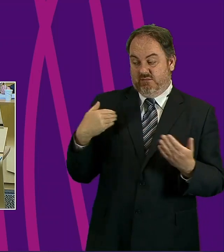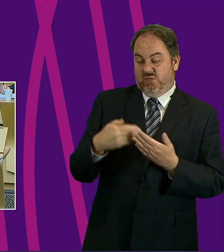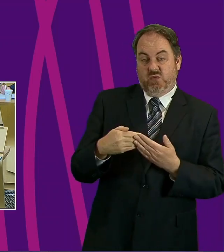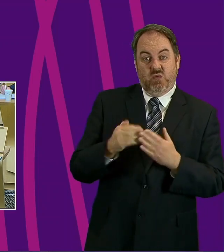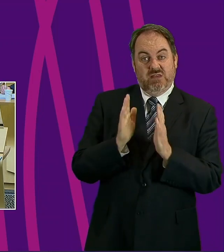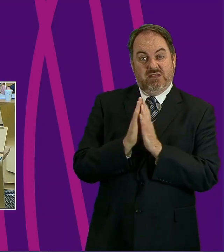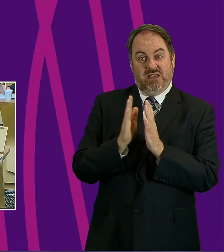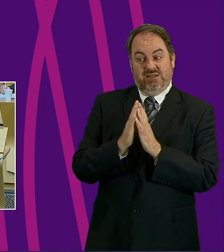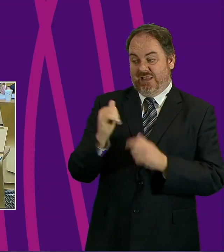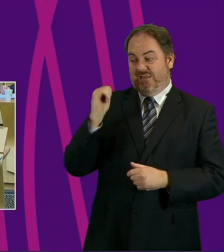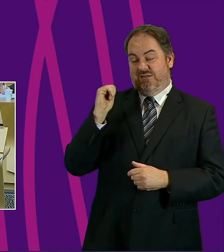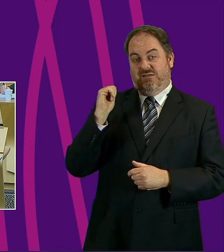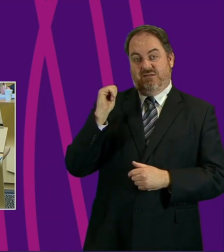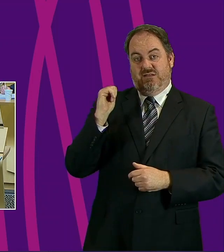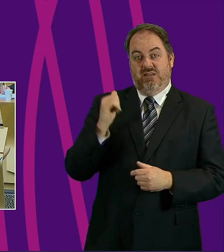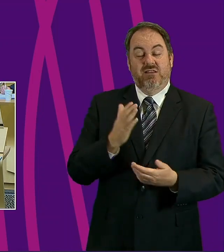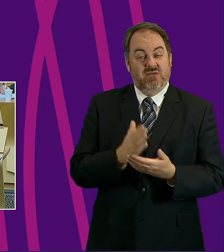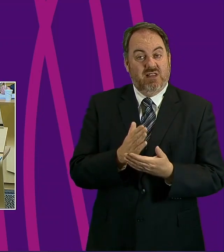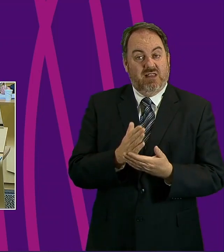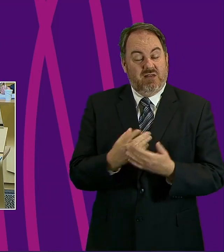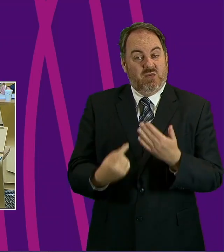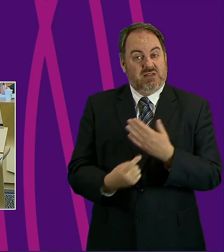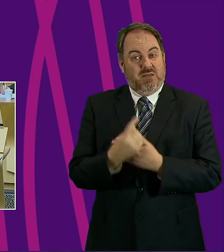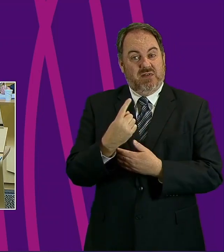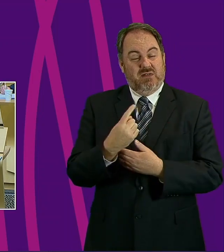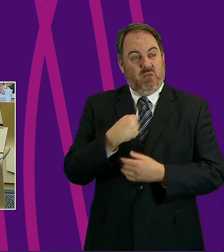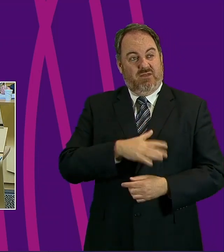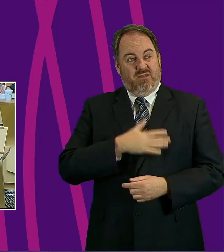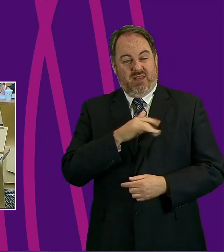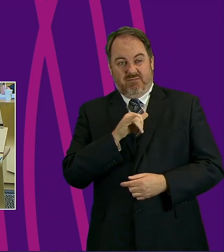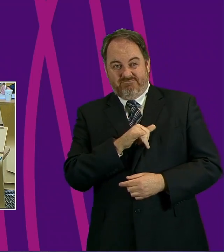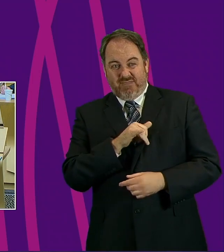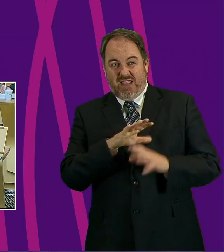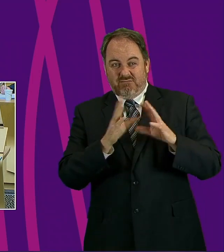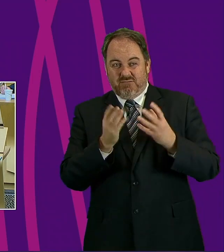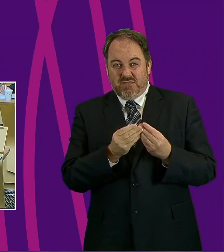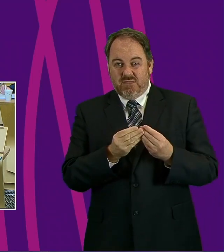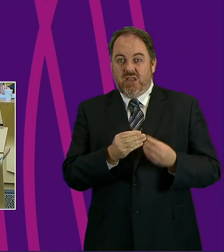registered deaths linked to COVID-19, confirmed and presumed, was